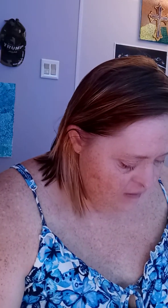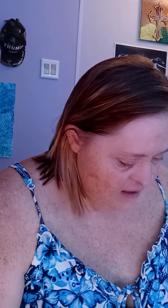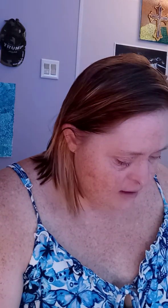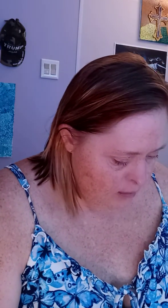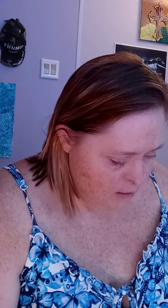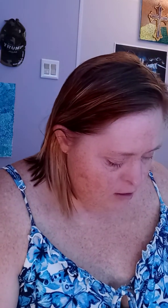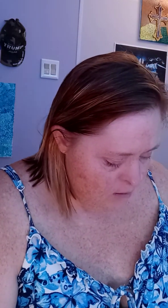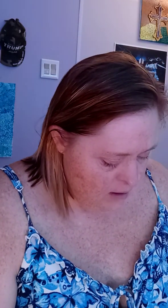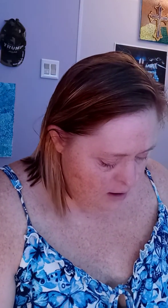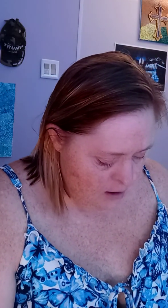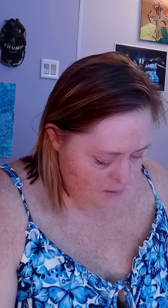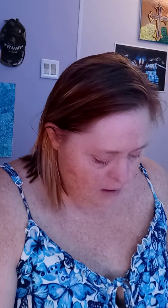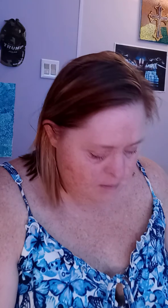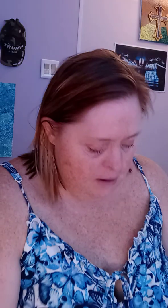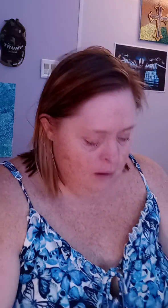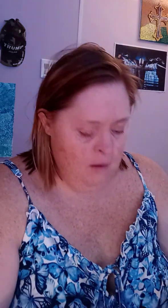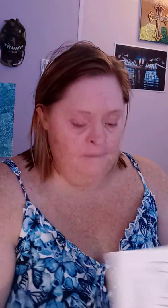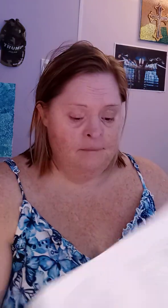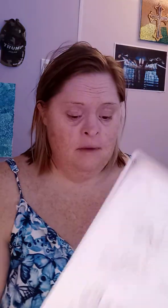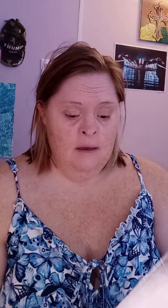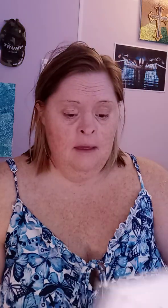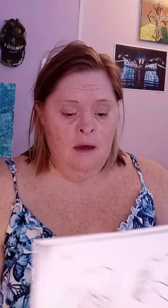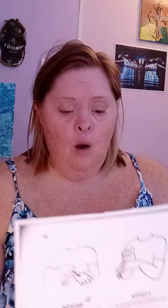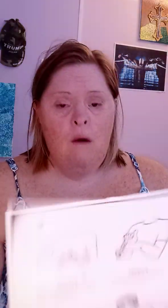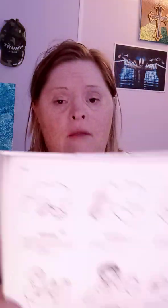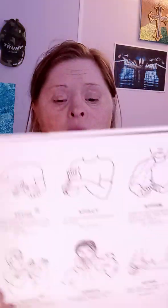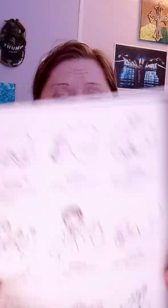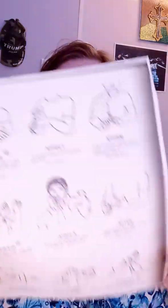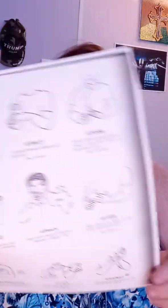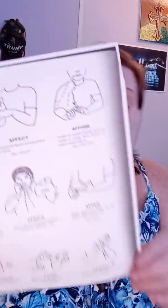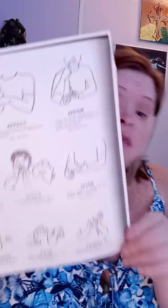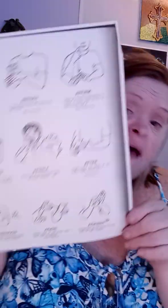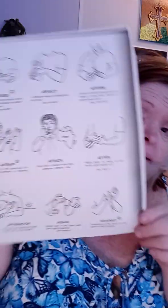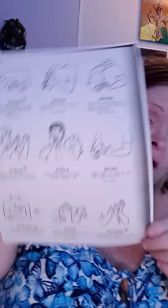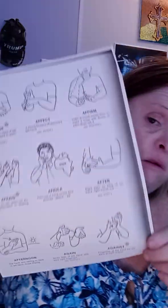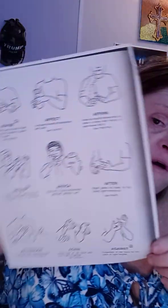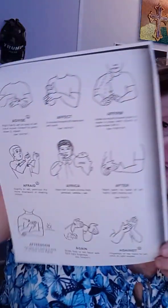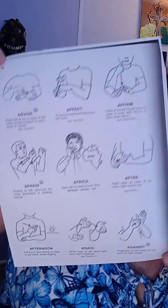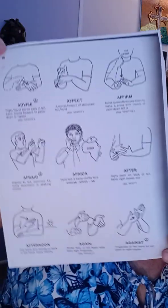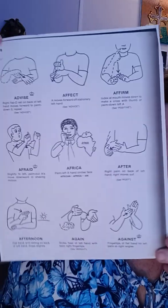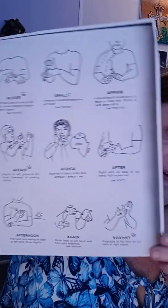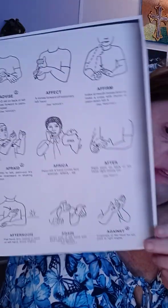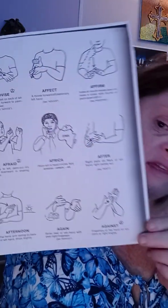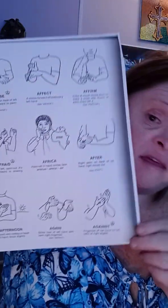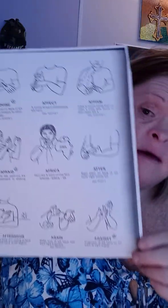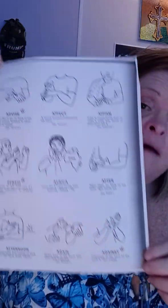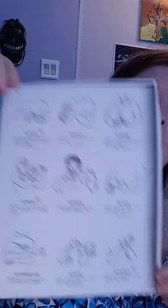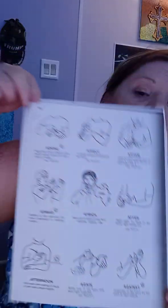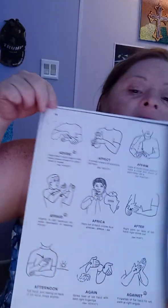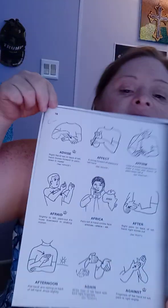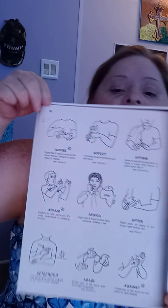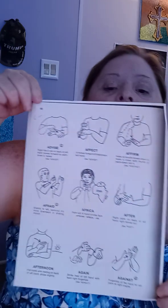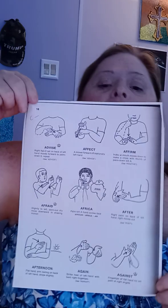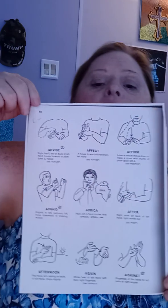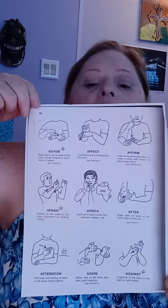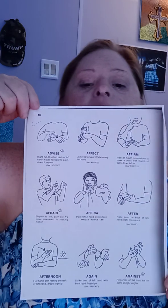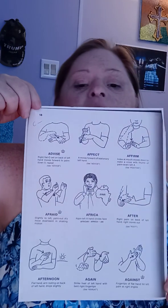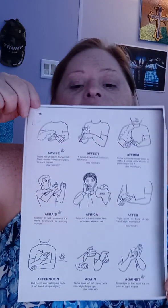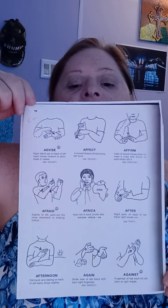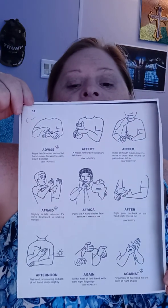They can learn about around the world sign language like this. That's kind of cool.